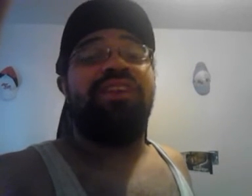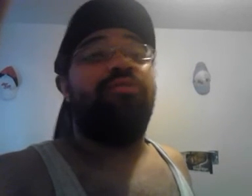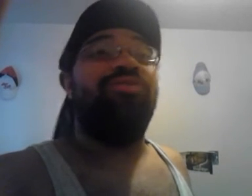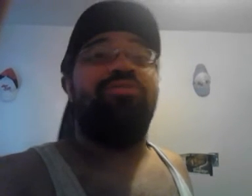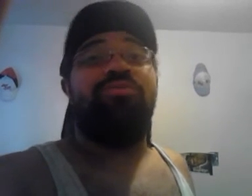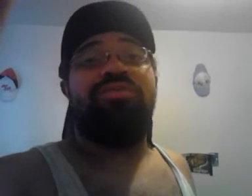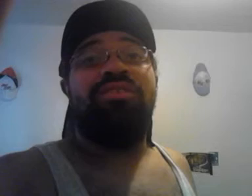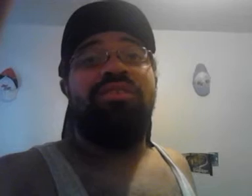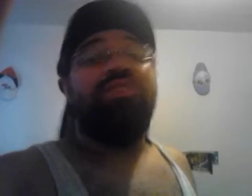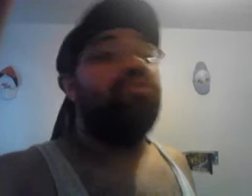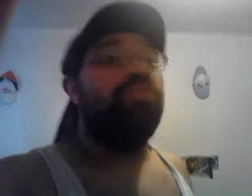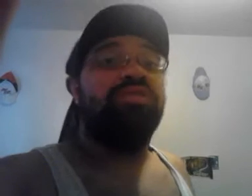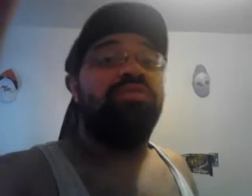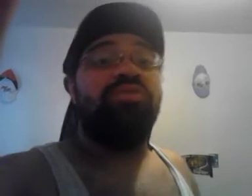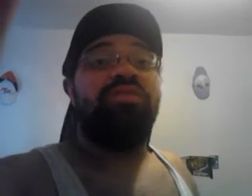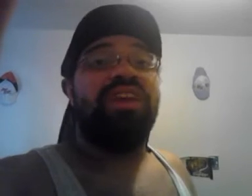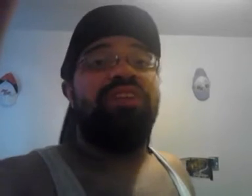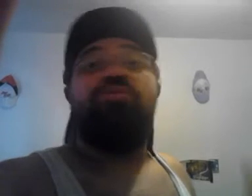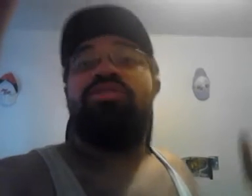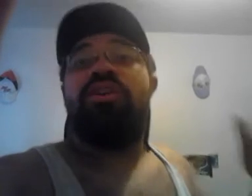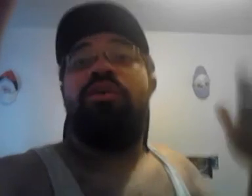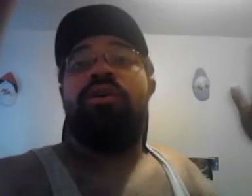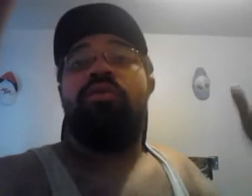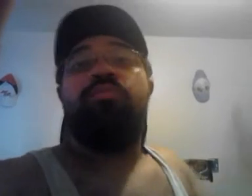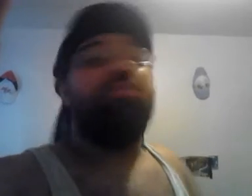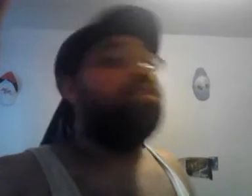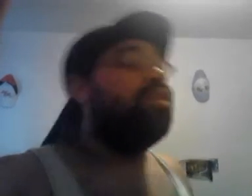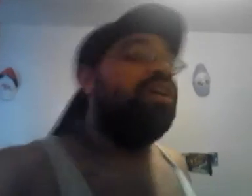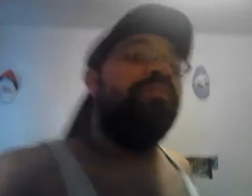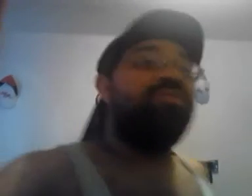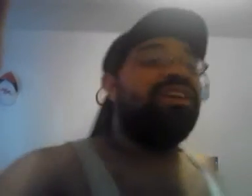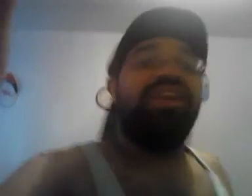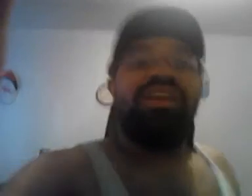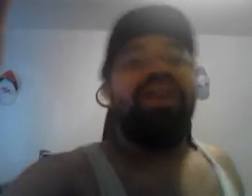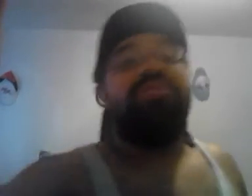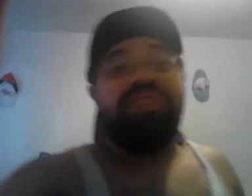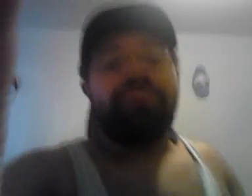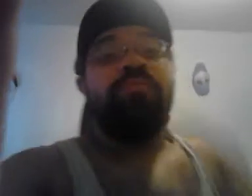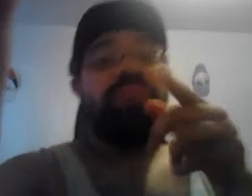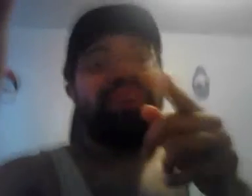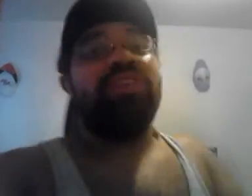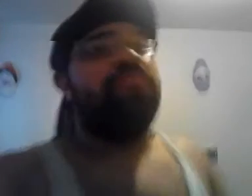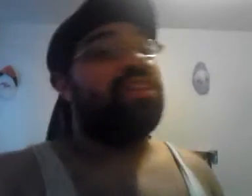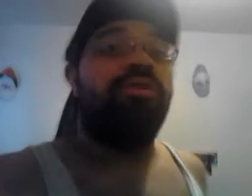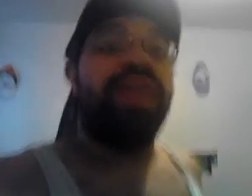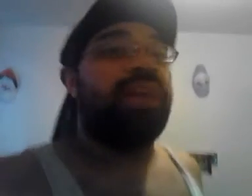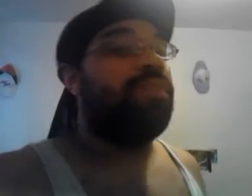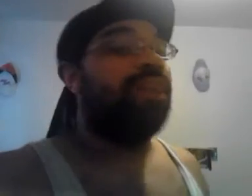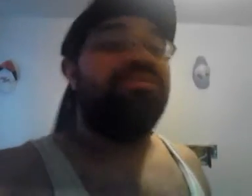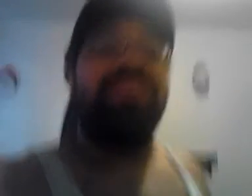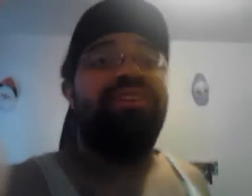the lose. Who's going to stay? Who's going to go home? But I'm telling you, something big is about to go happen. I'm telling you right